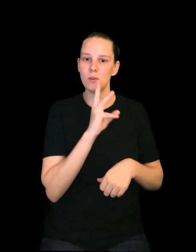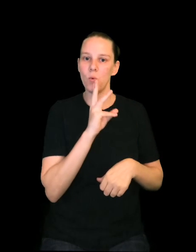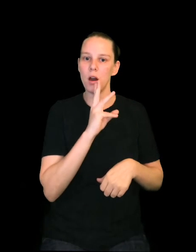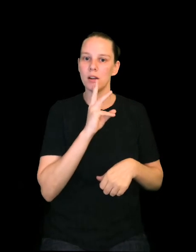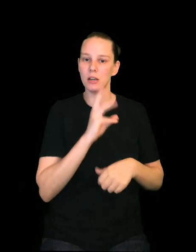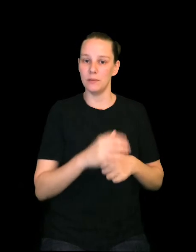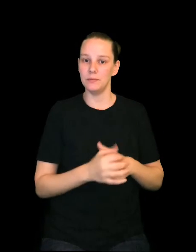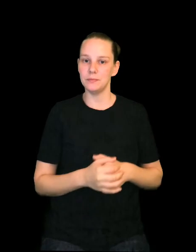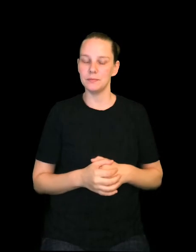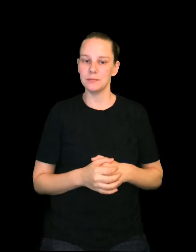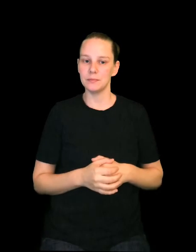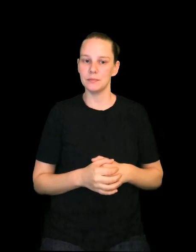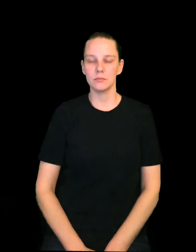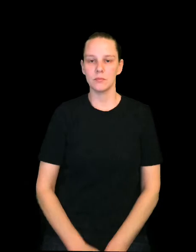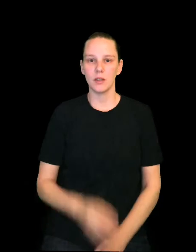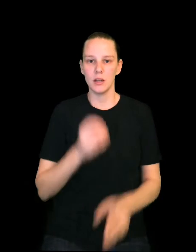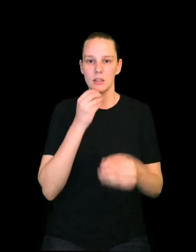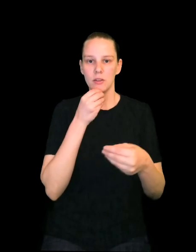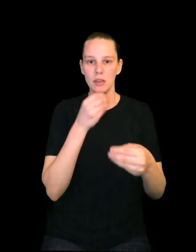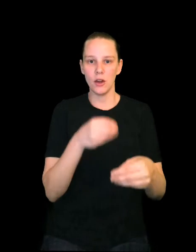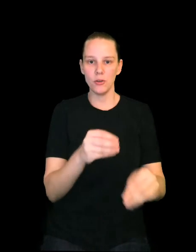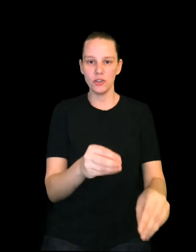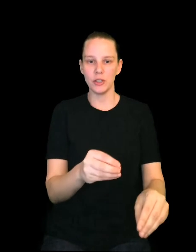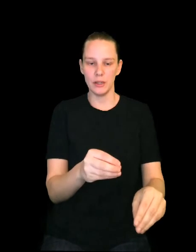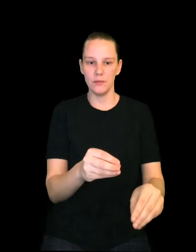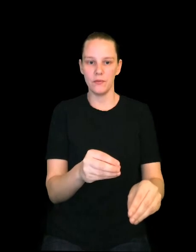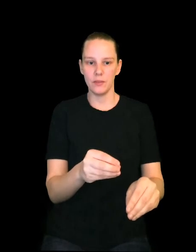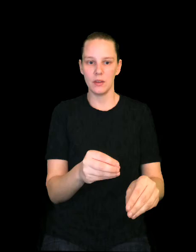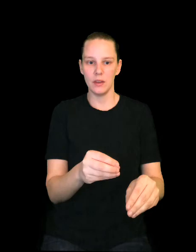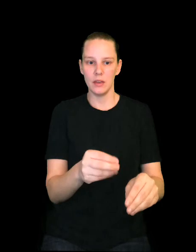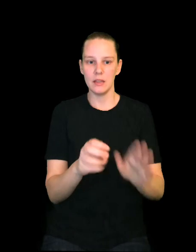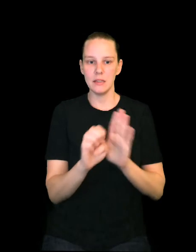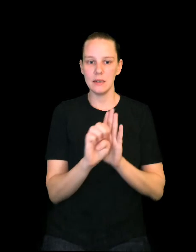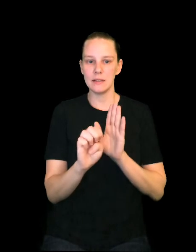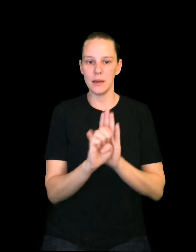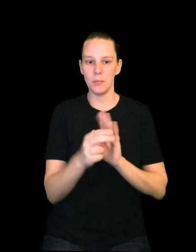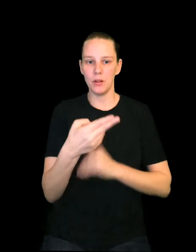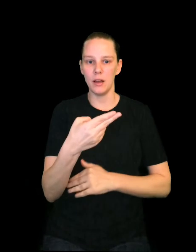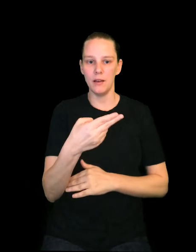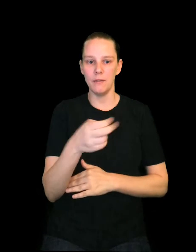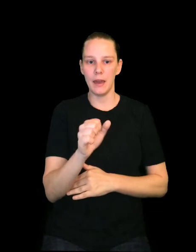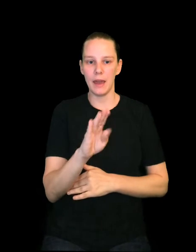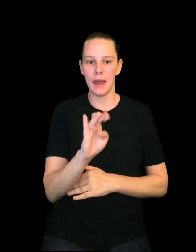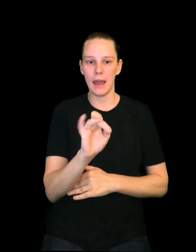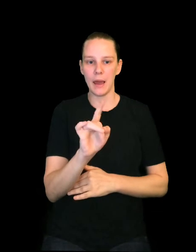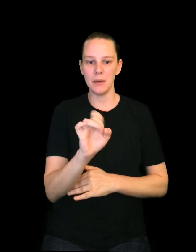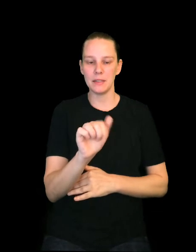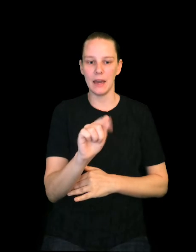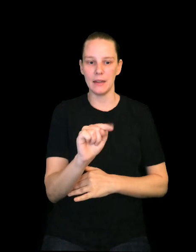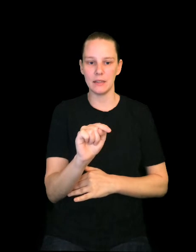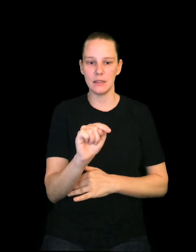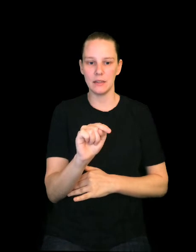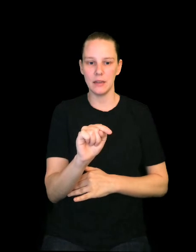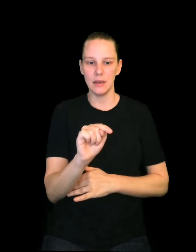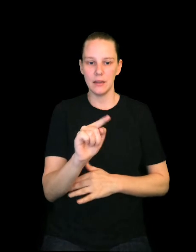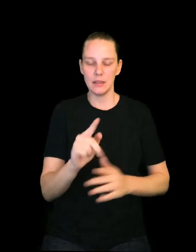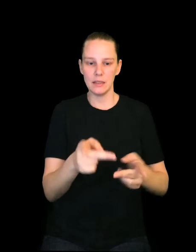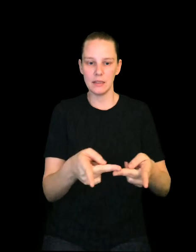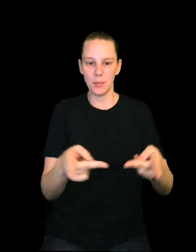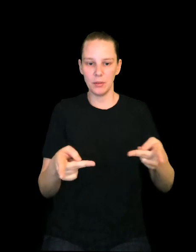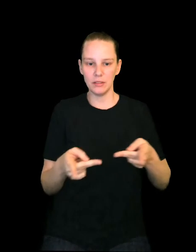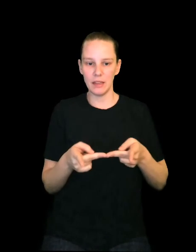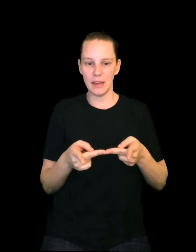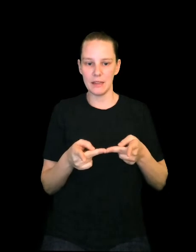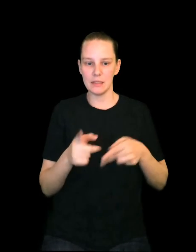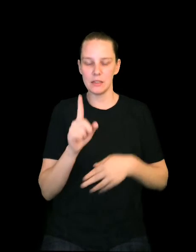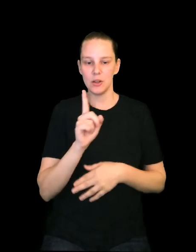they need water. So the ocean is an example of a habitat. This is